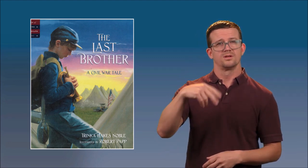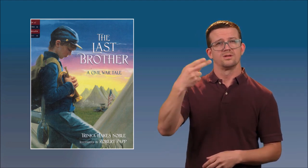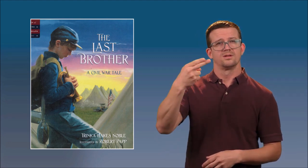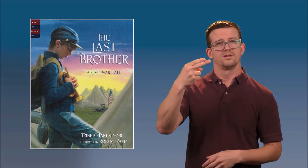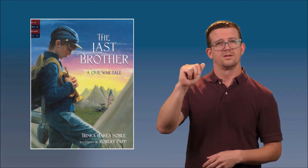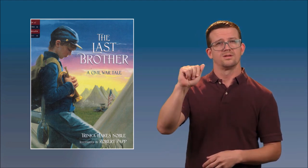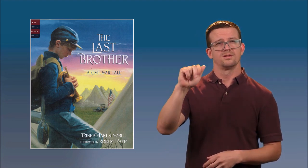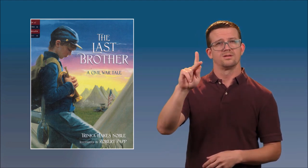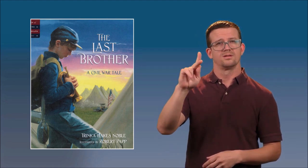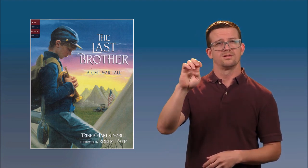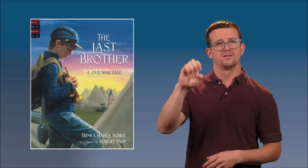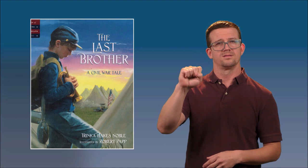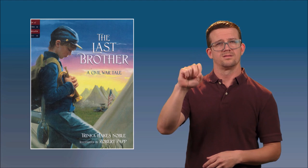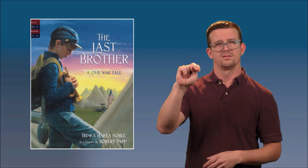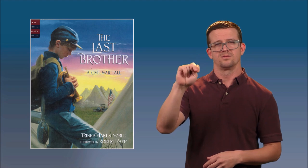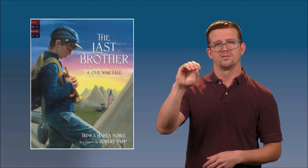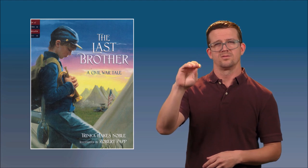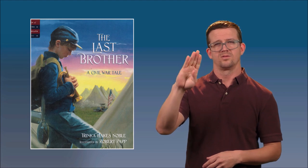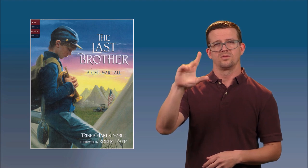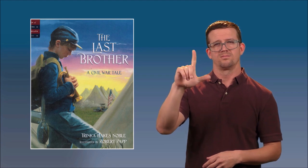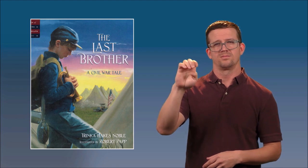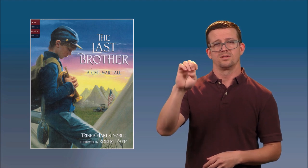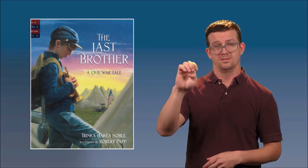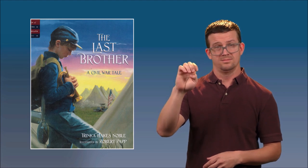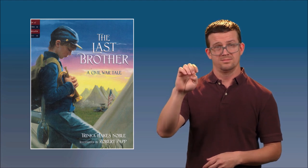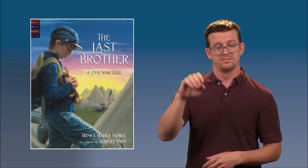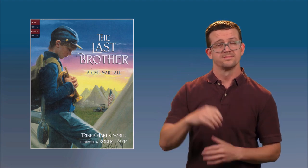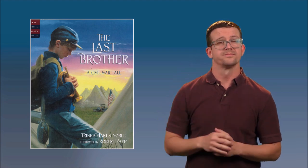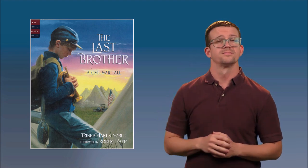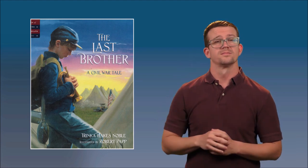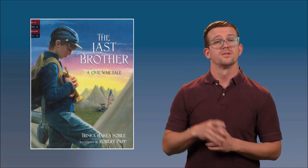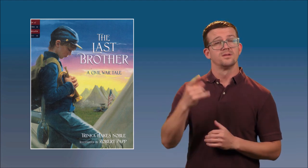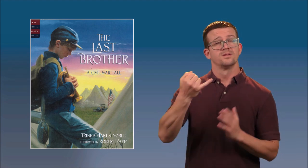Written by Trinka Hakes Noble